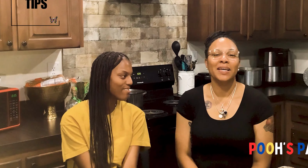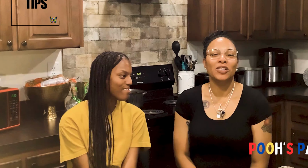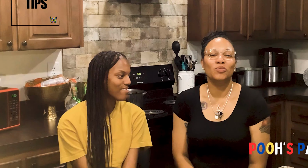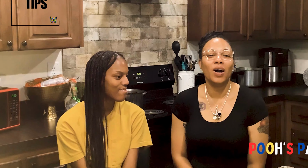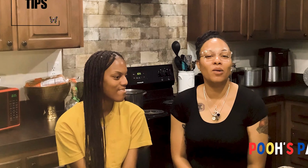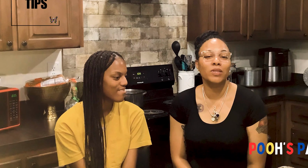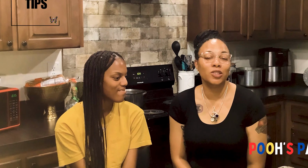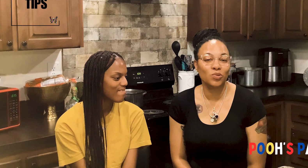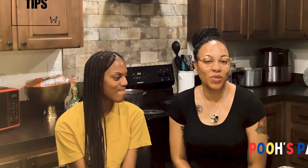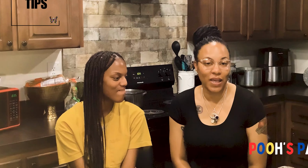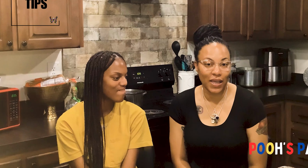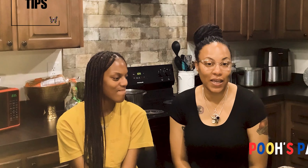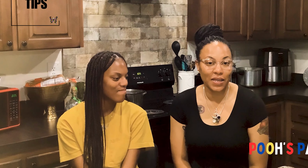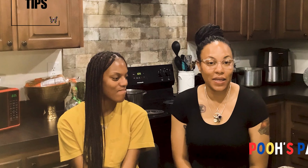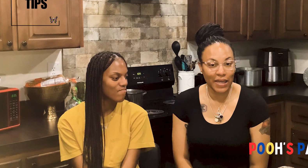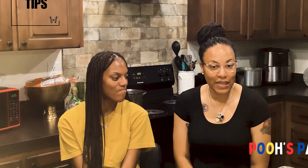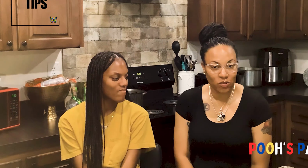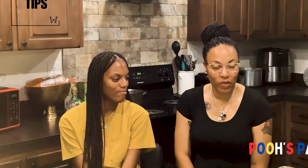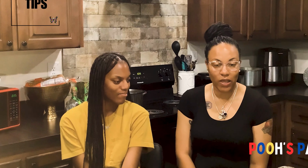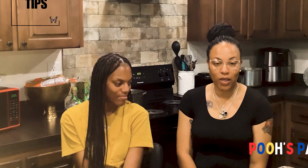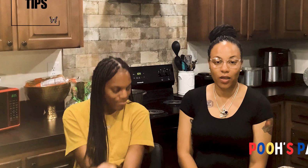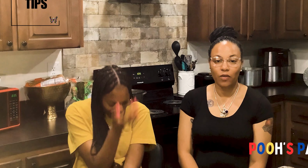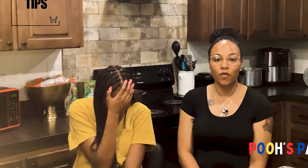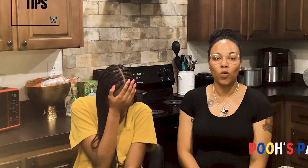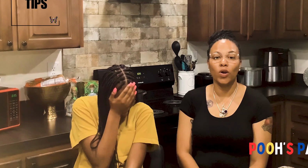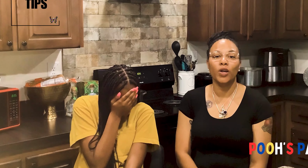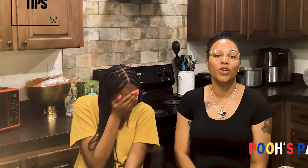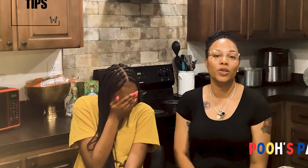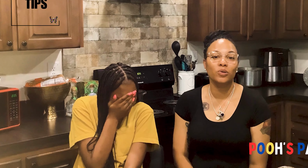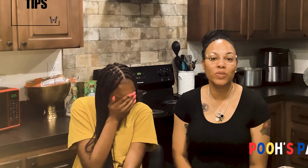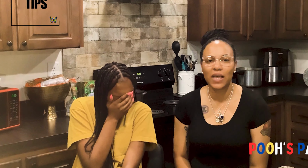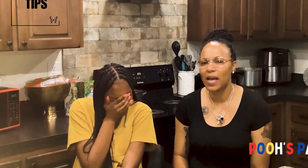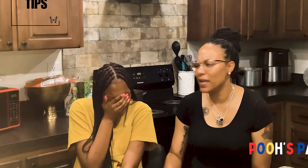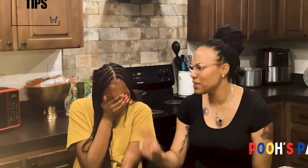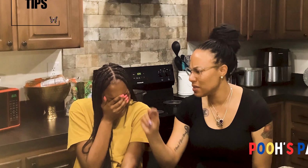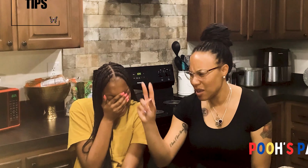you all will tune in next week for new signs. No.